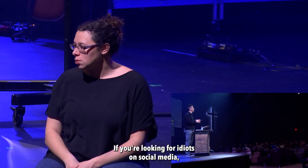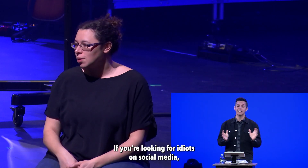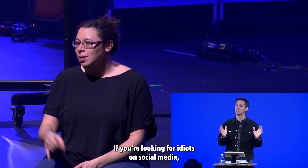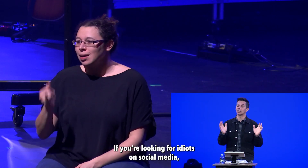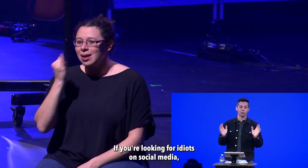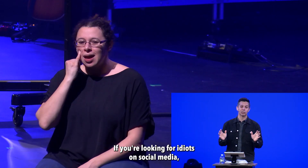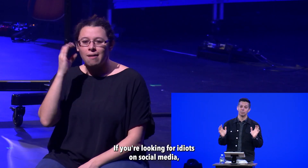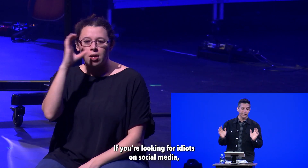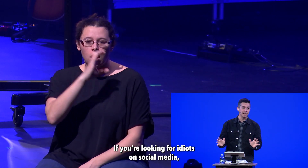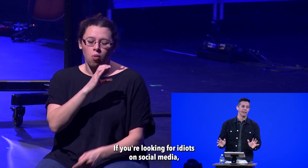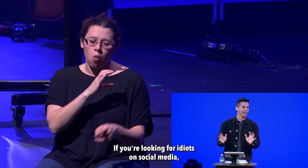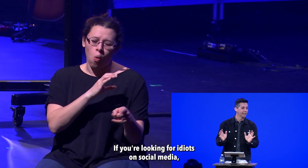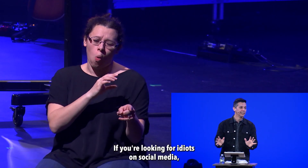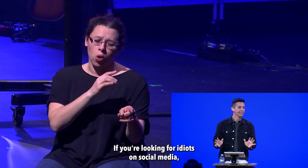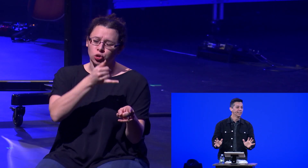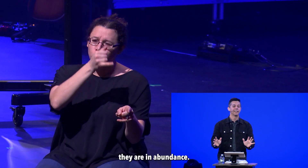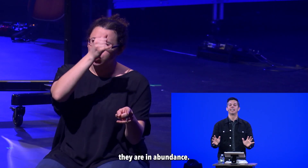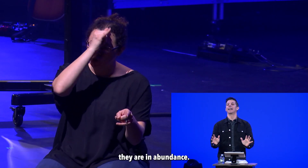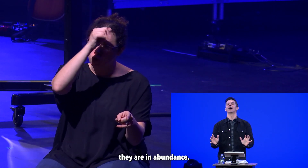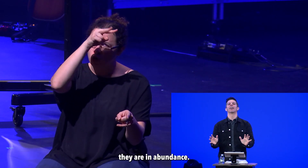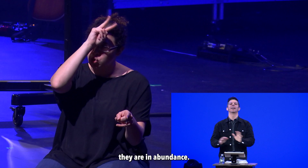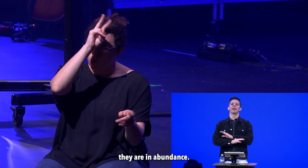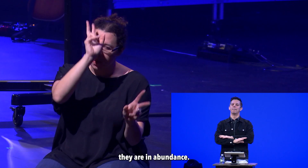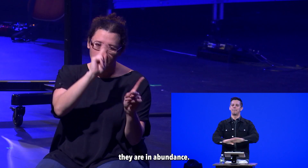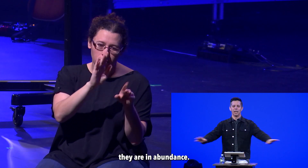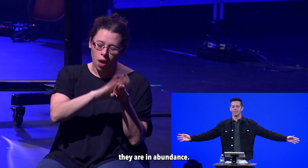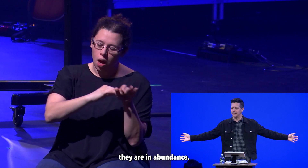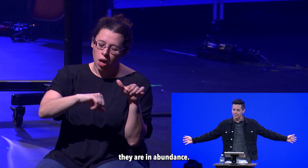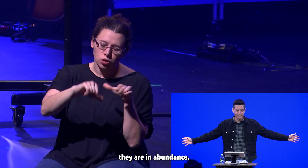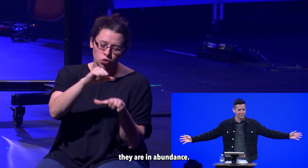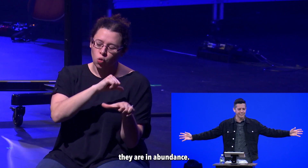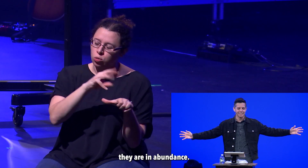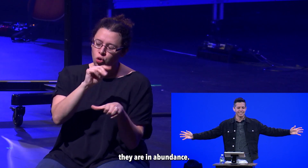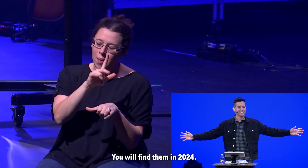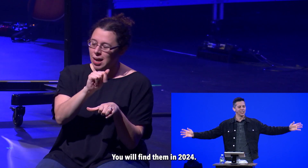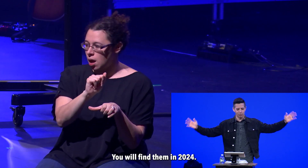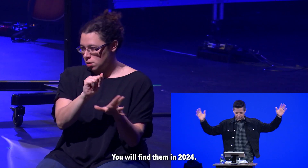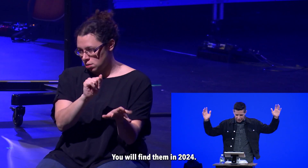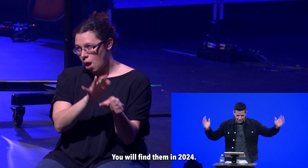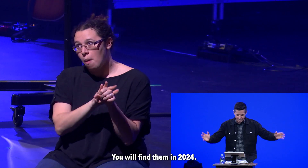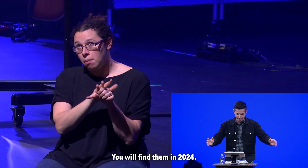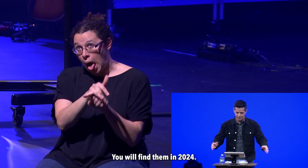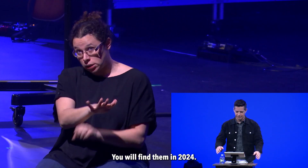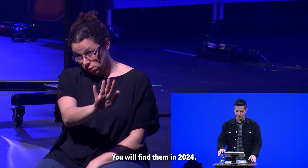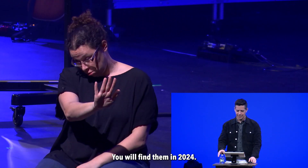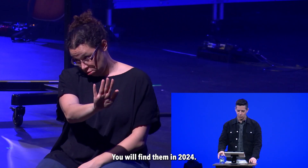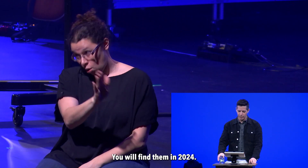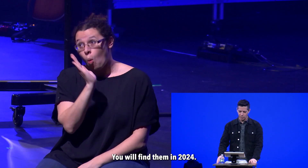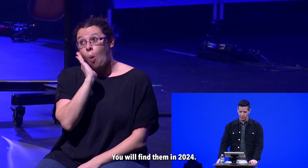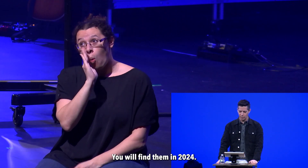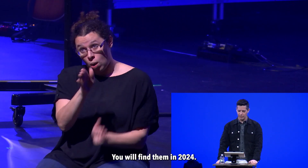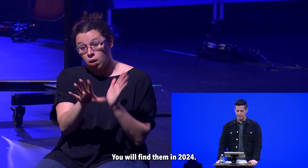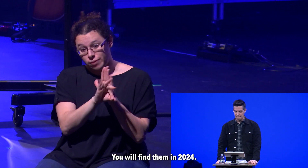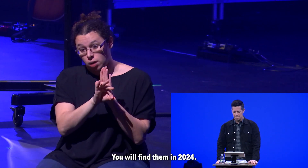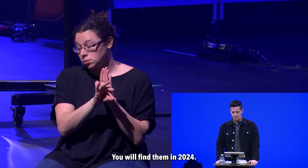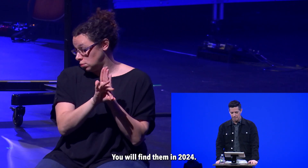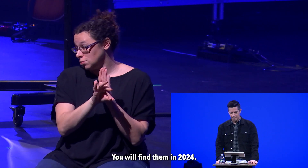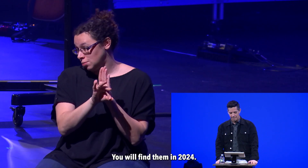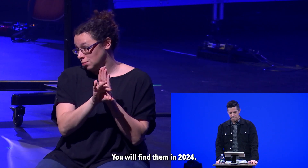for idiots on social media, they are in abundance. You will find them in